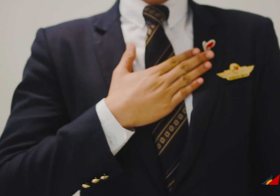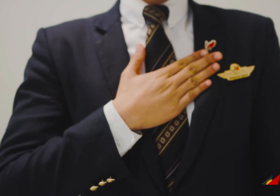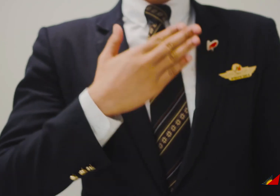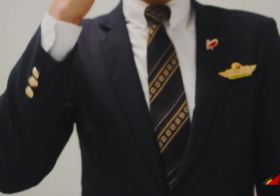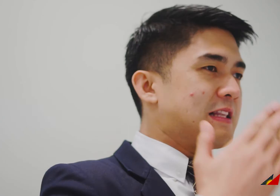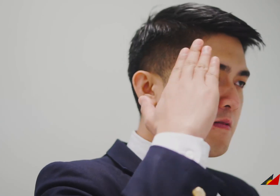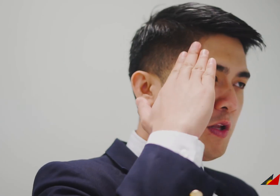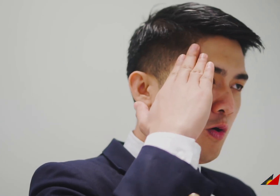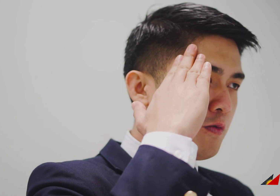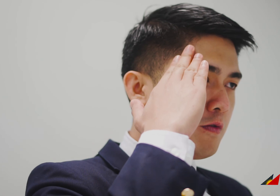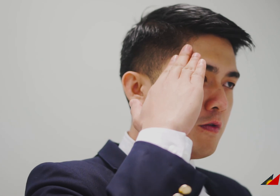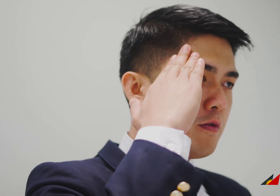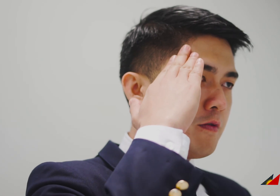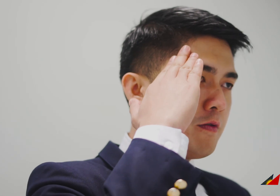Please just let me know.